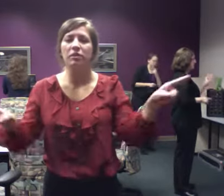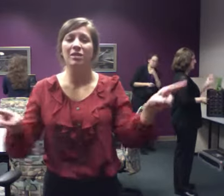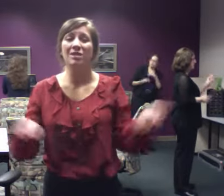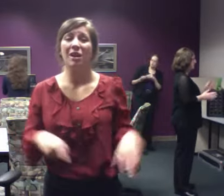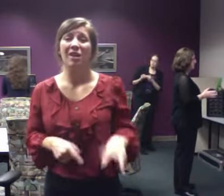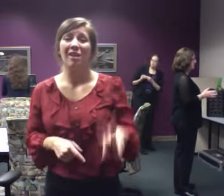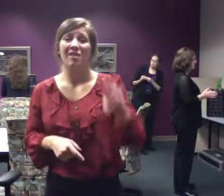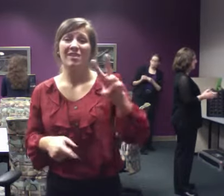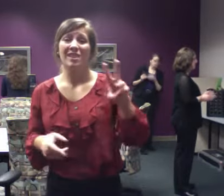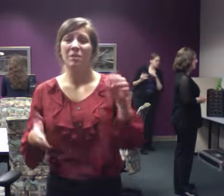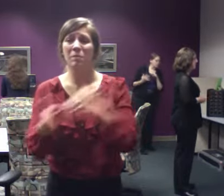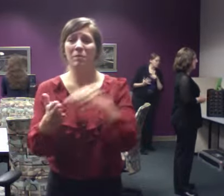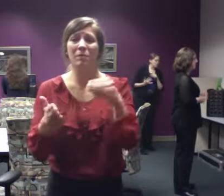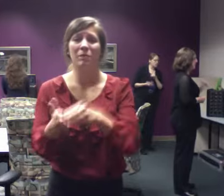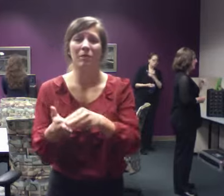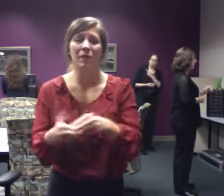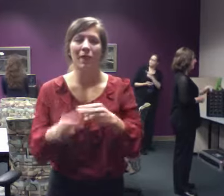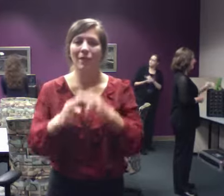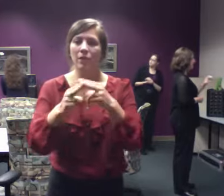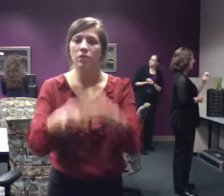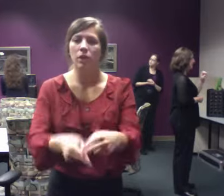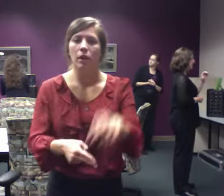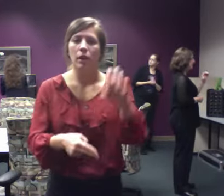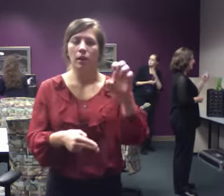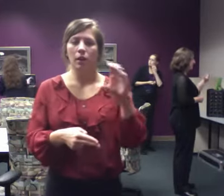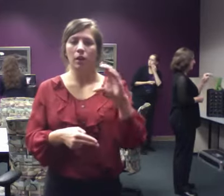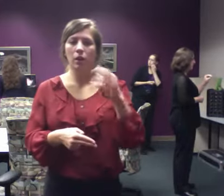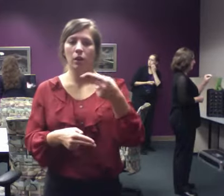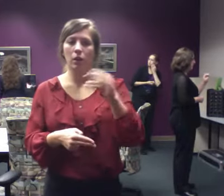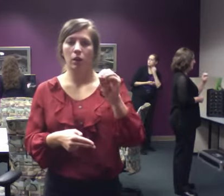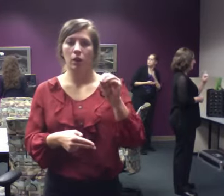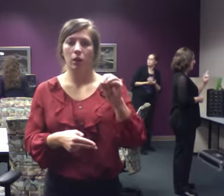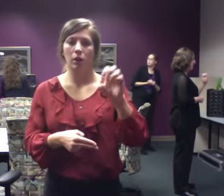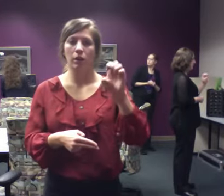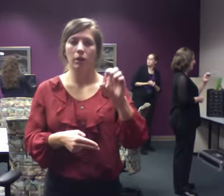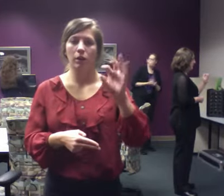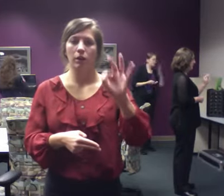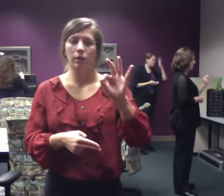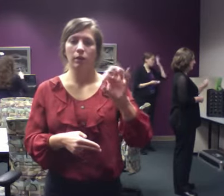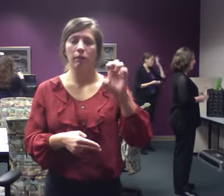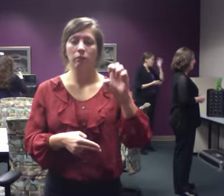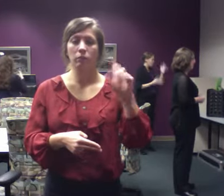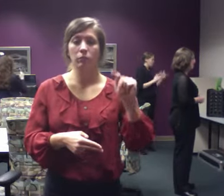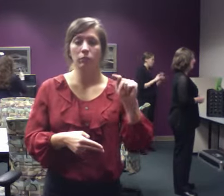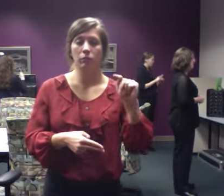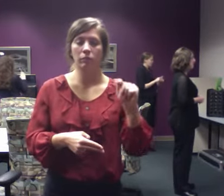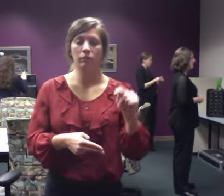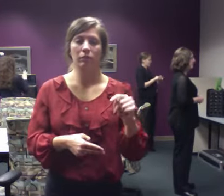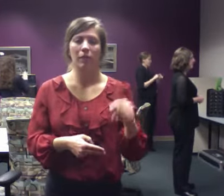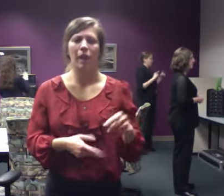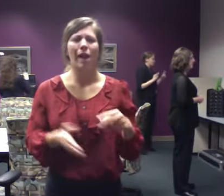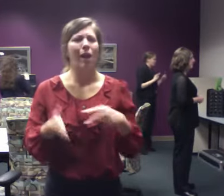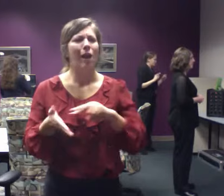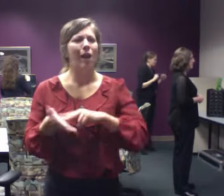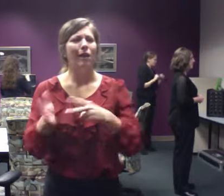that is an echo effect. All echo effect is means if my father